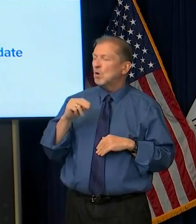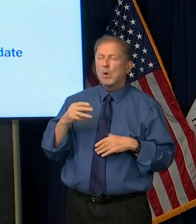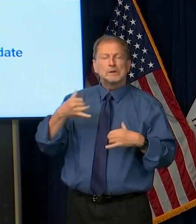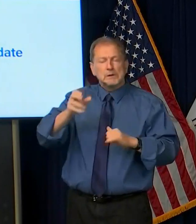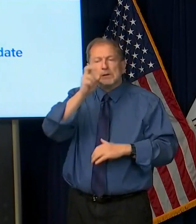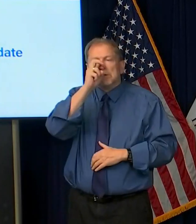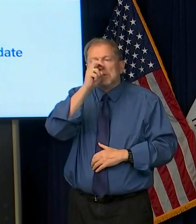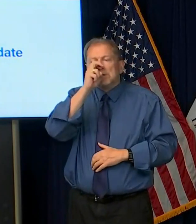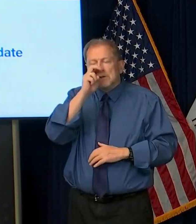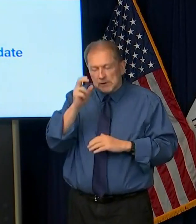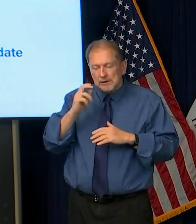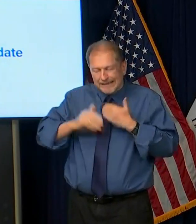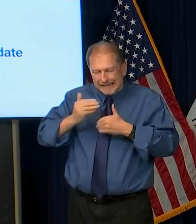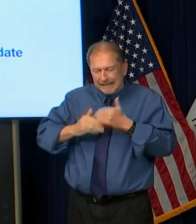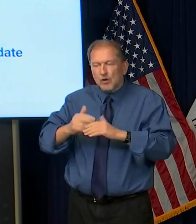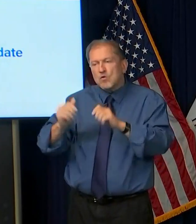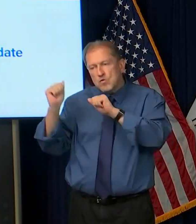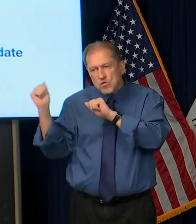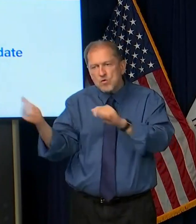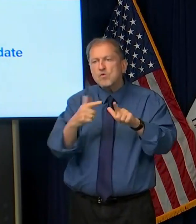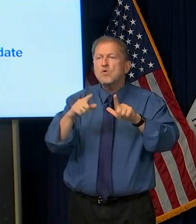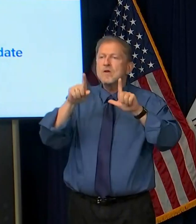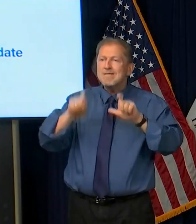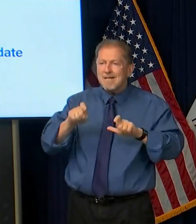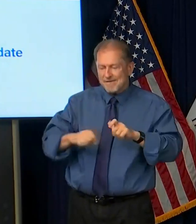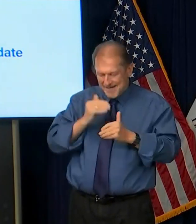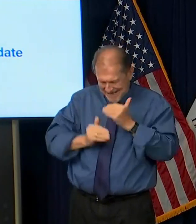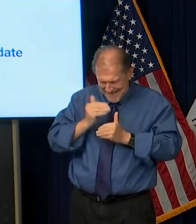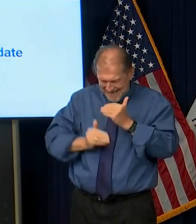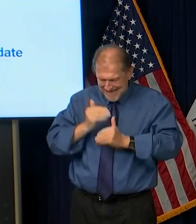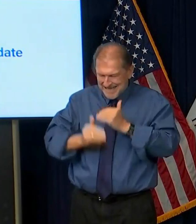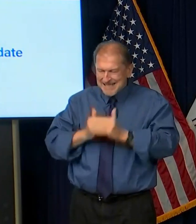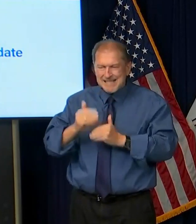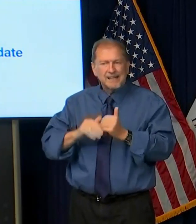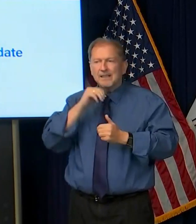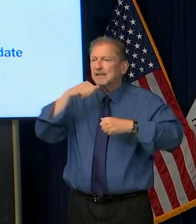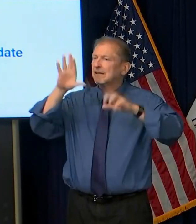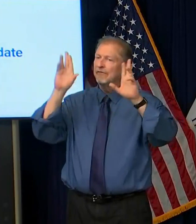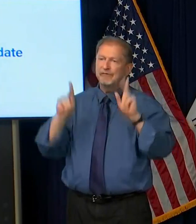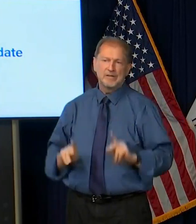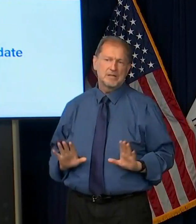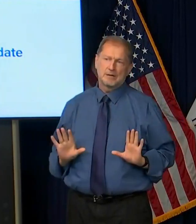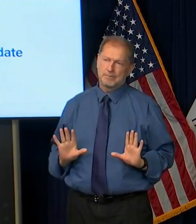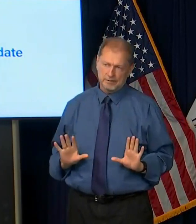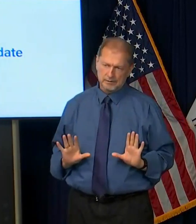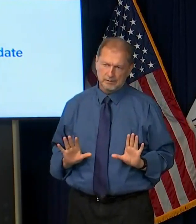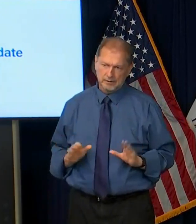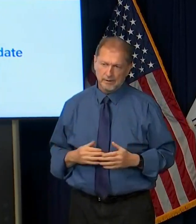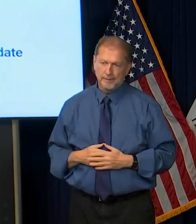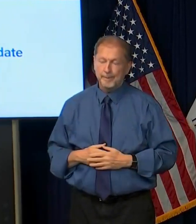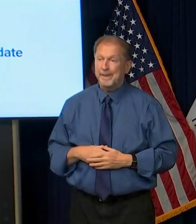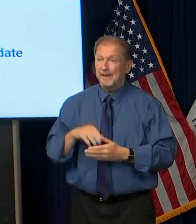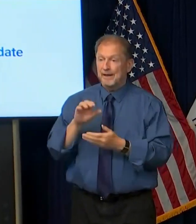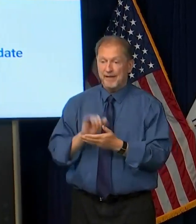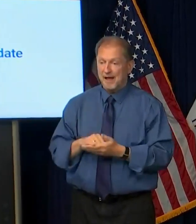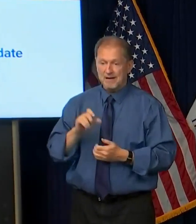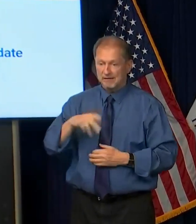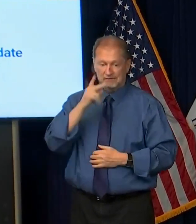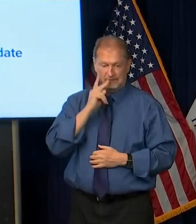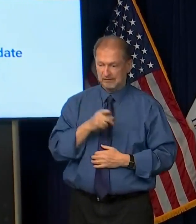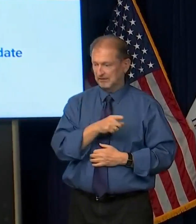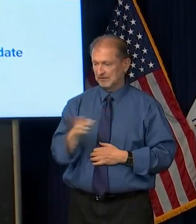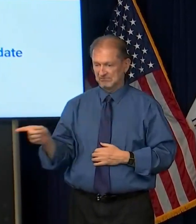make progress, but we all have to stay doing these things that are so essential. This is an invisible enemy, but